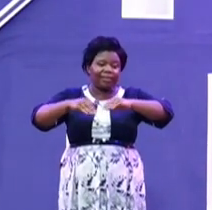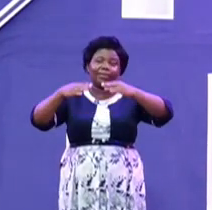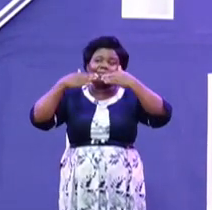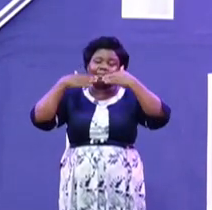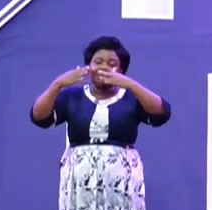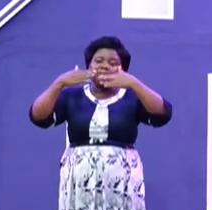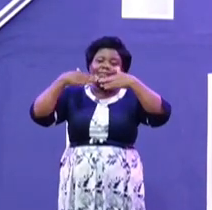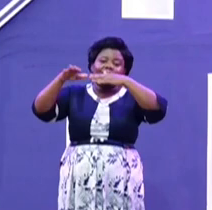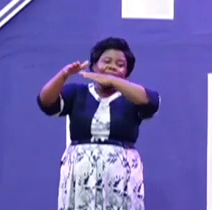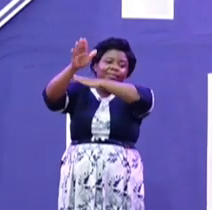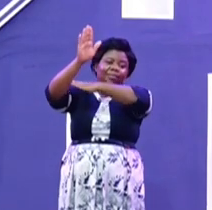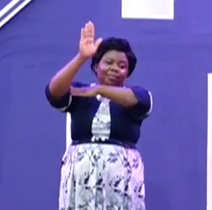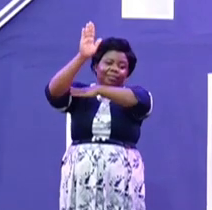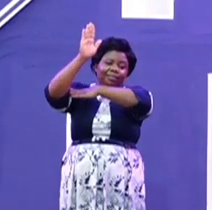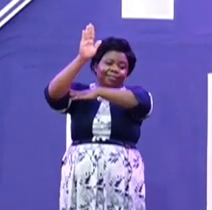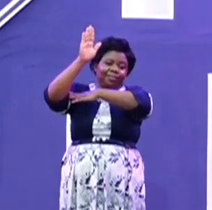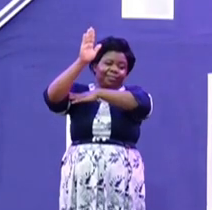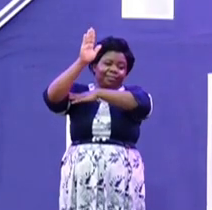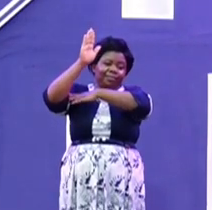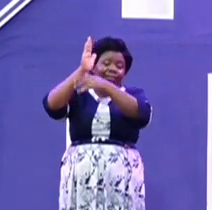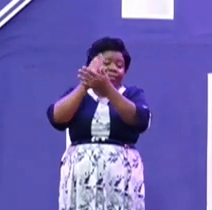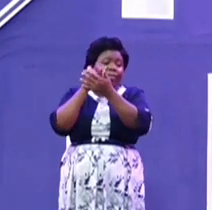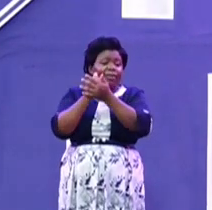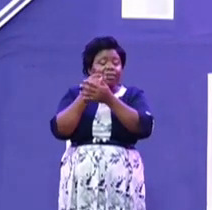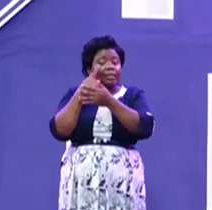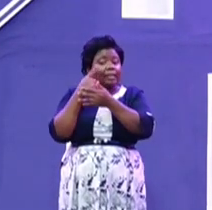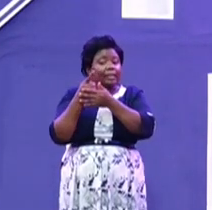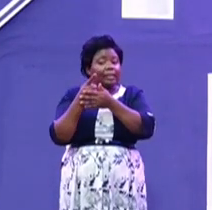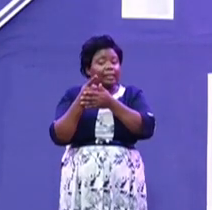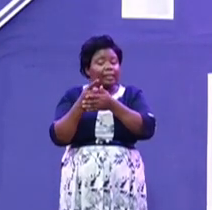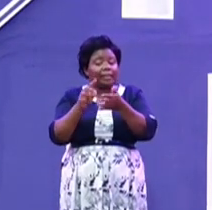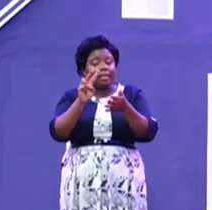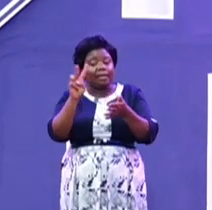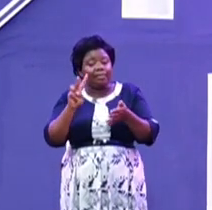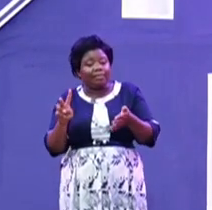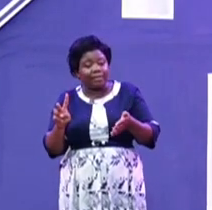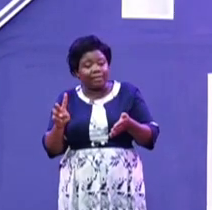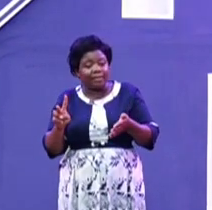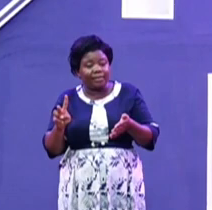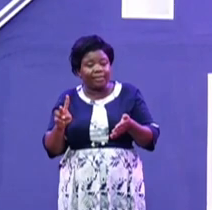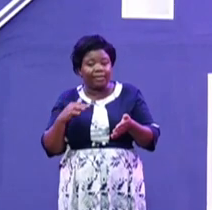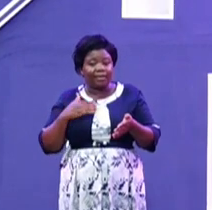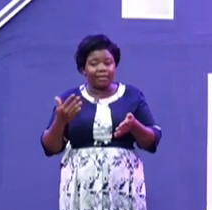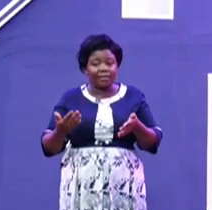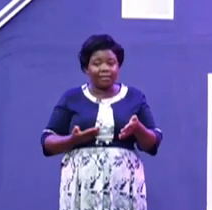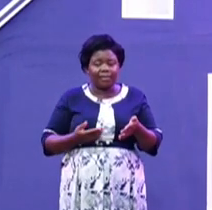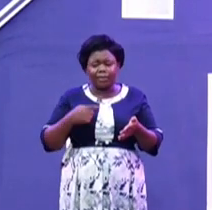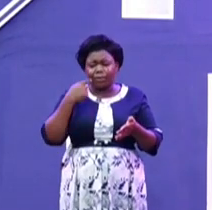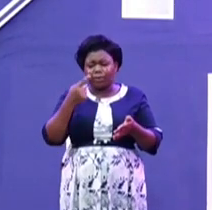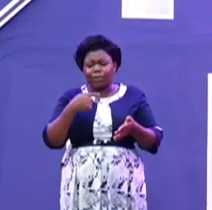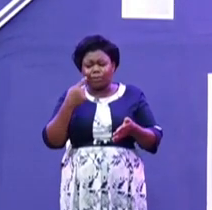okusiima eri Mukama okusinga kubanga kino ndabawo ekyawandiikibwa waliwo omukyala eyali